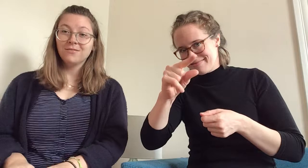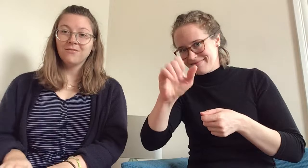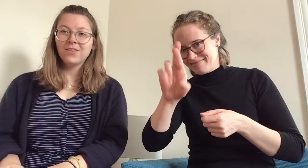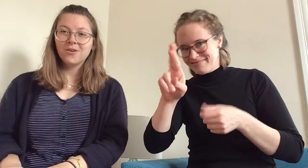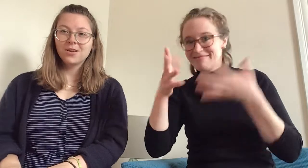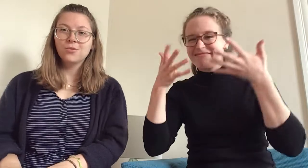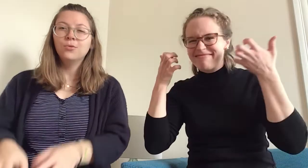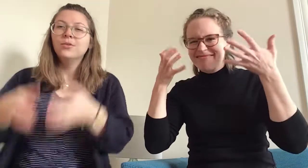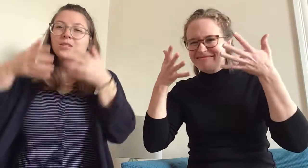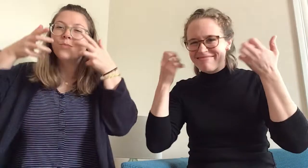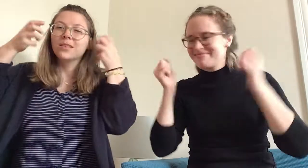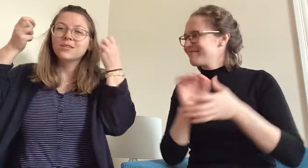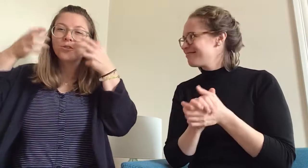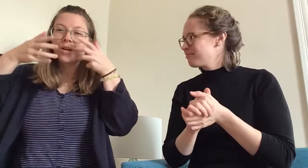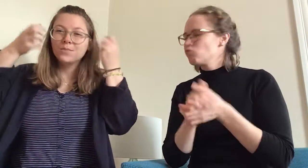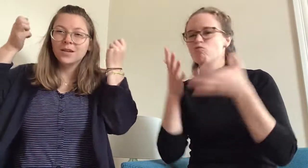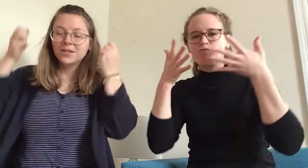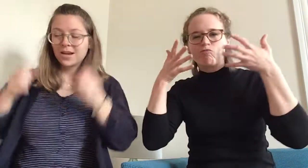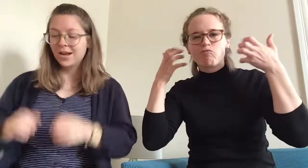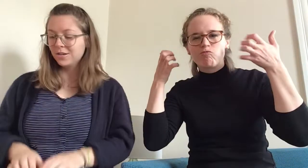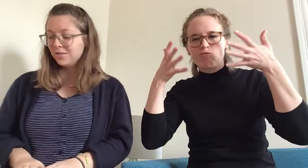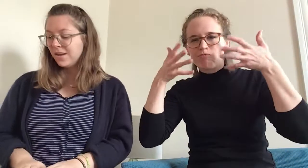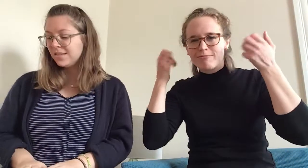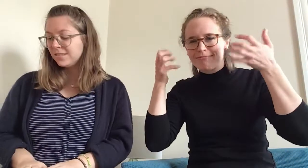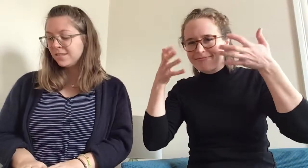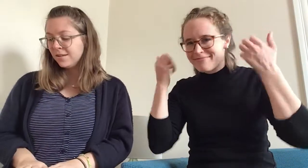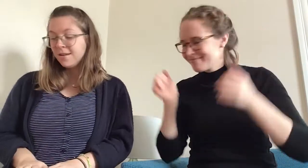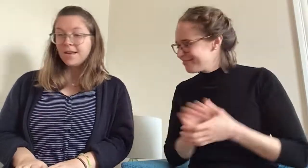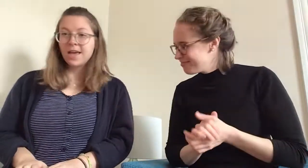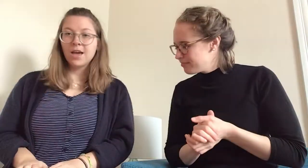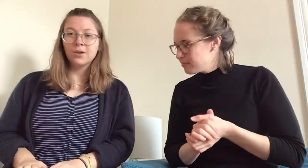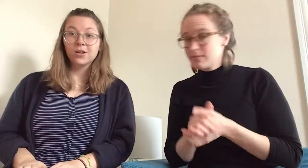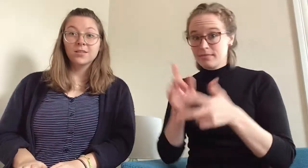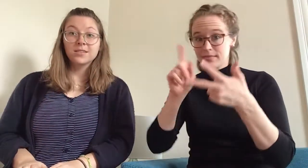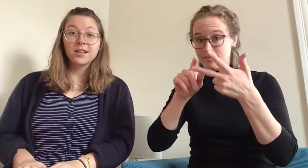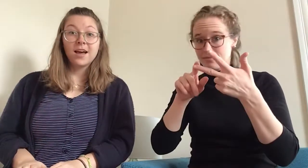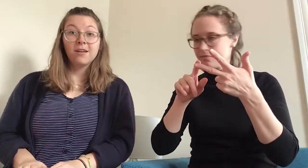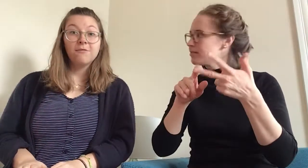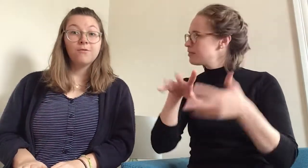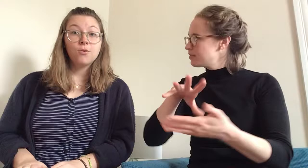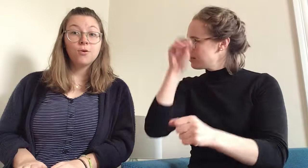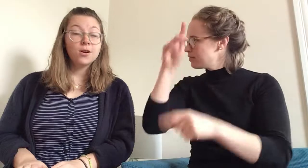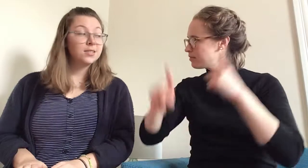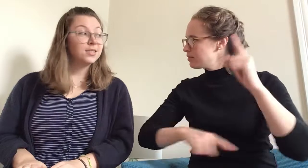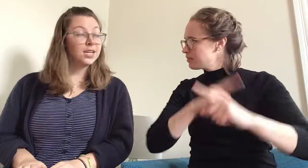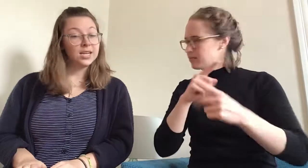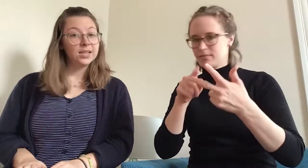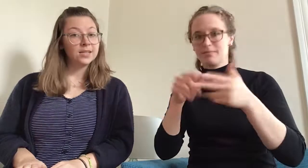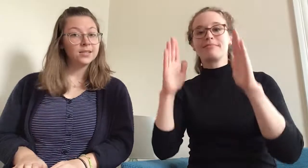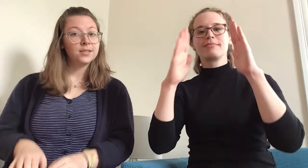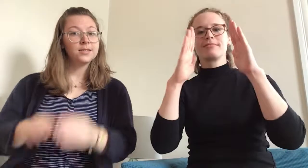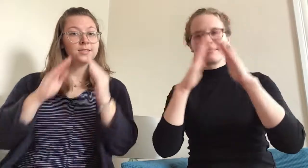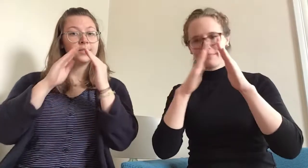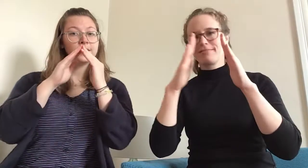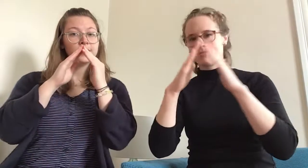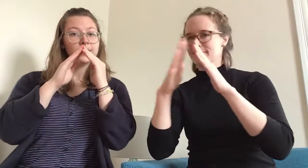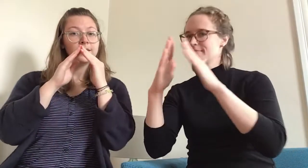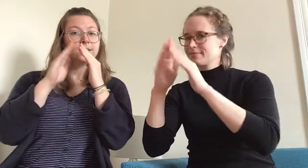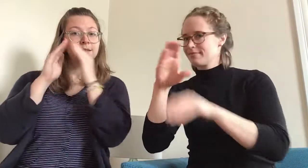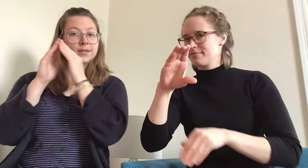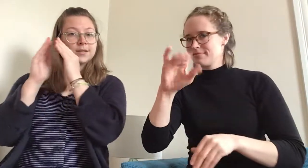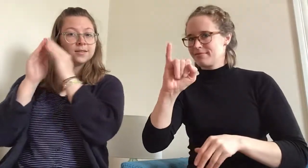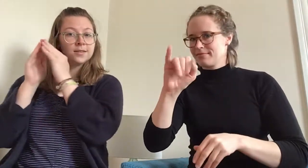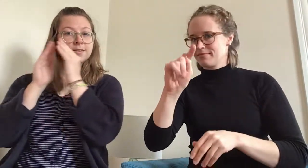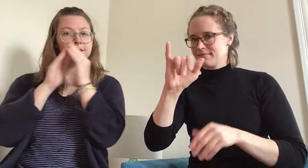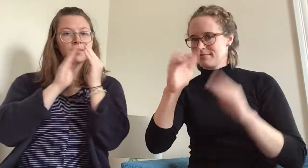which is very cool as you make the stripes on the tiger's face. And we learned the sign for city.